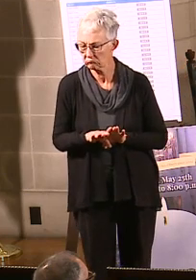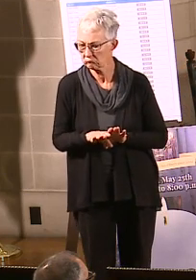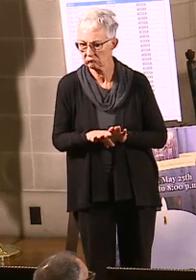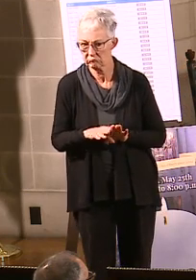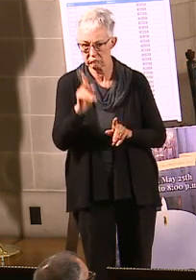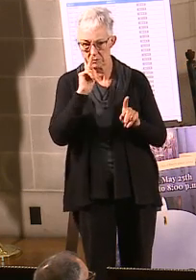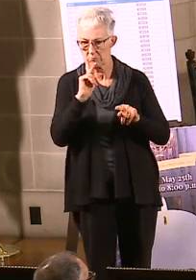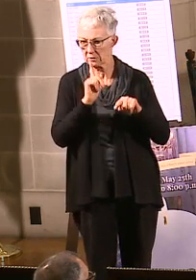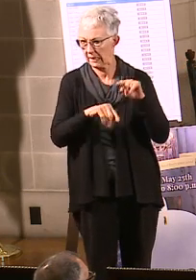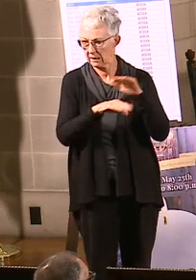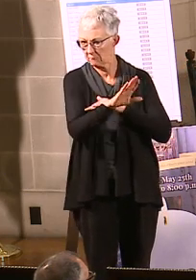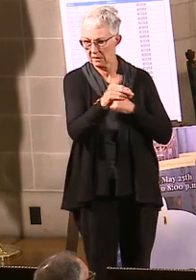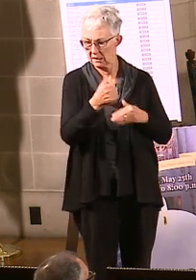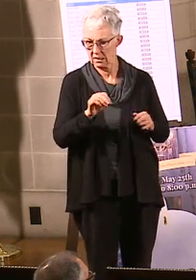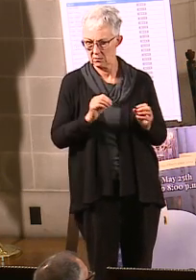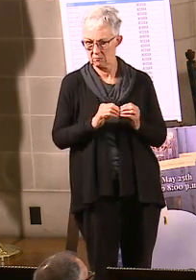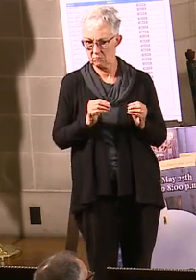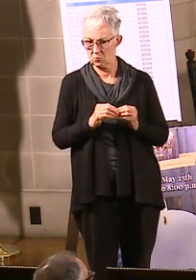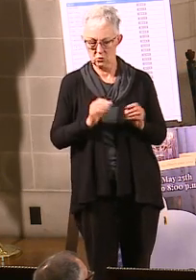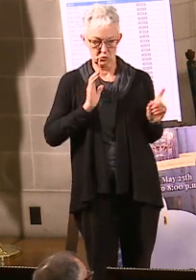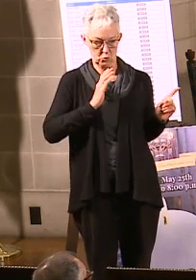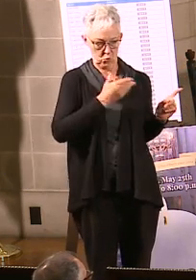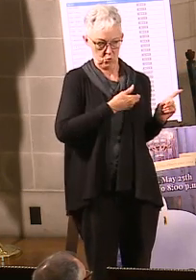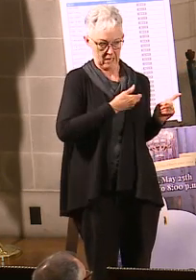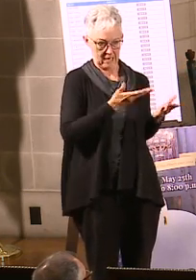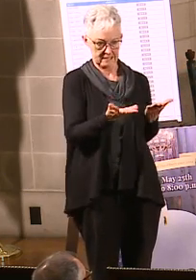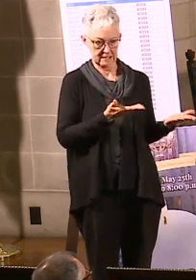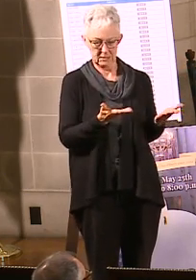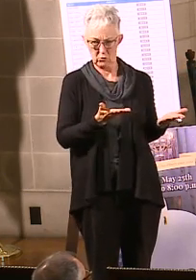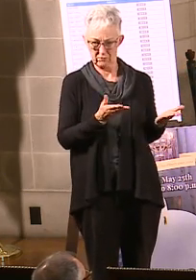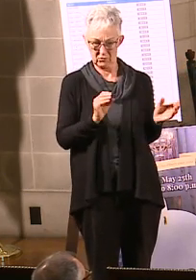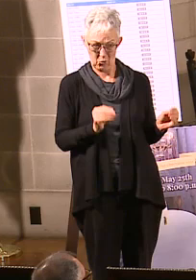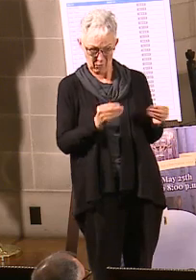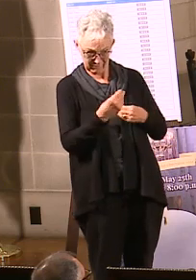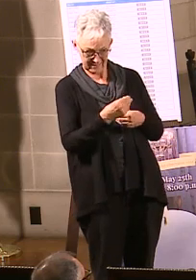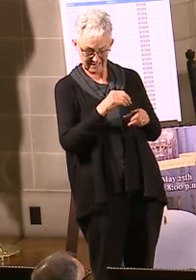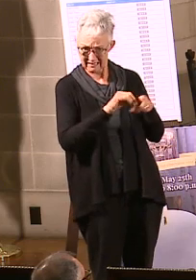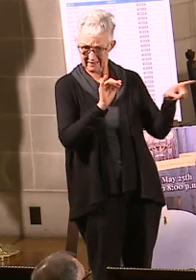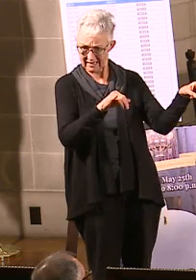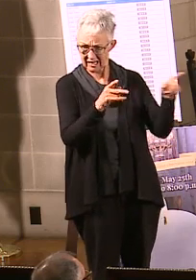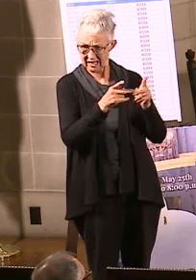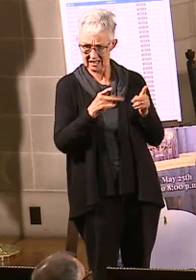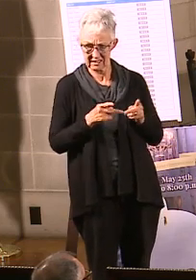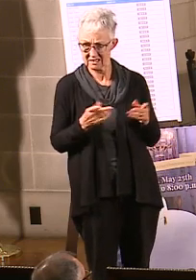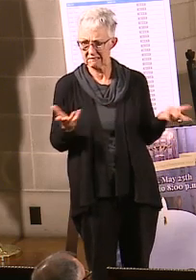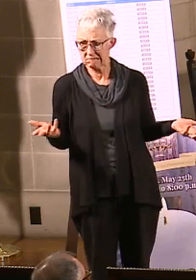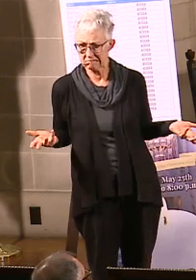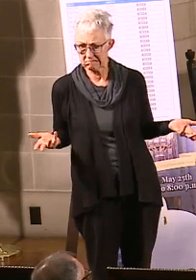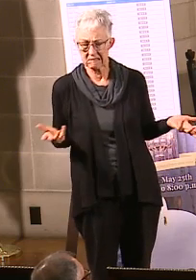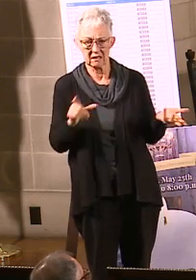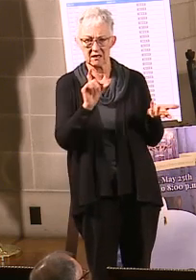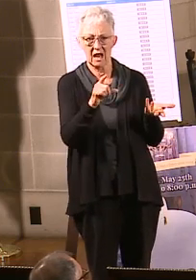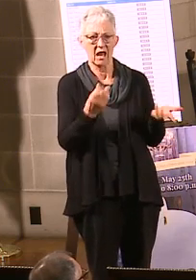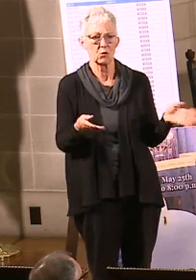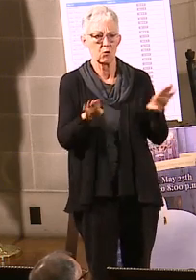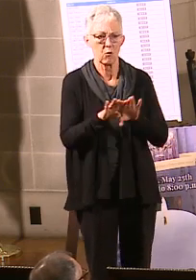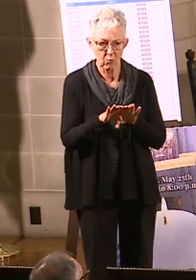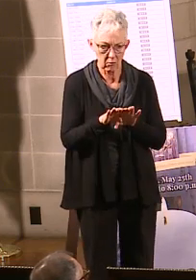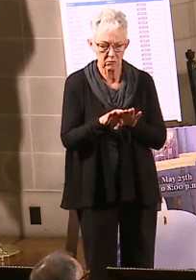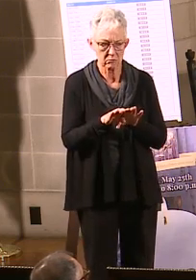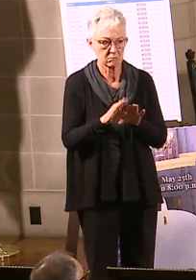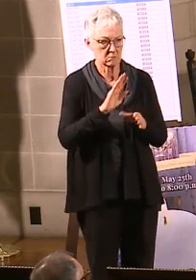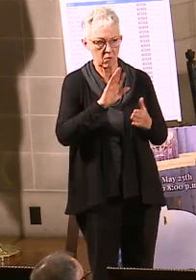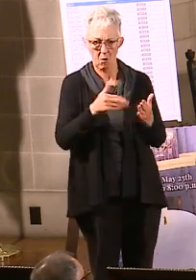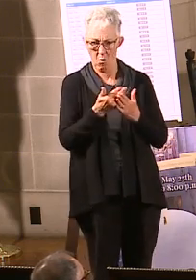access. So our service office that is co-located at that facility had to basically start working from